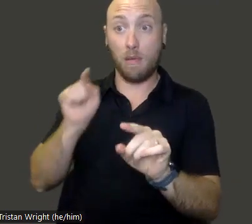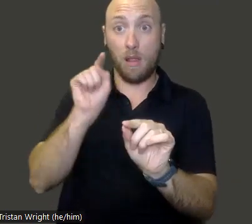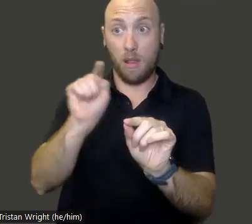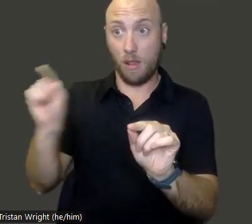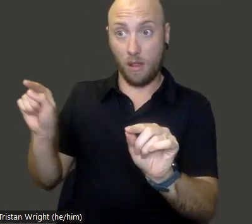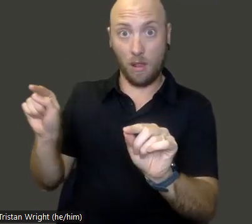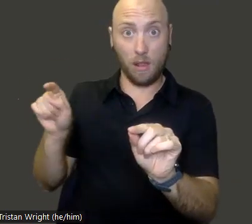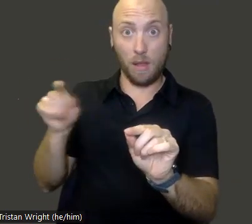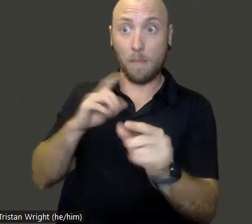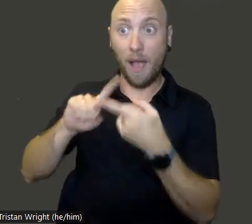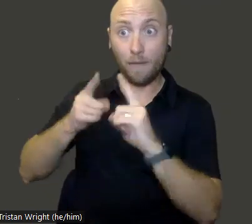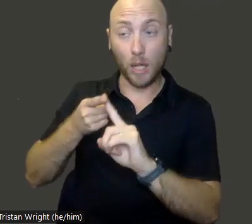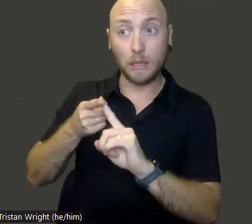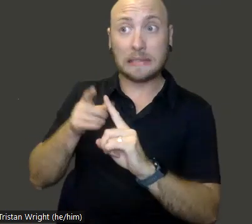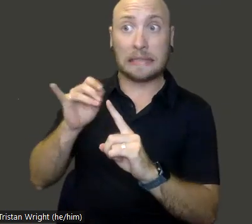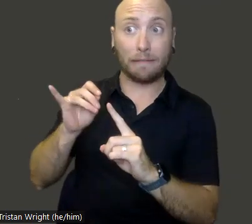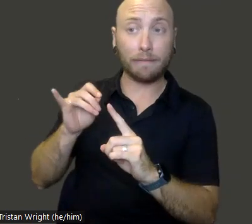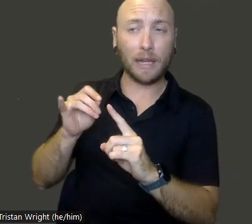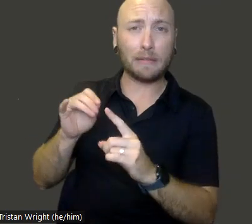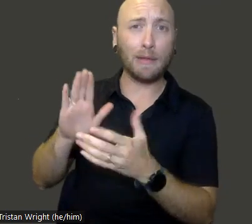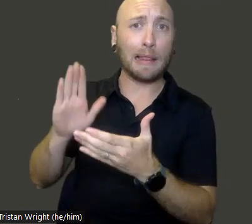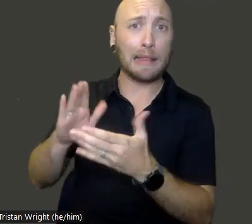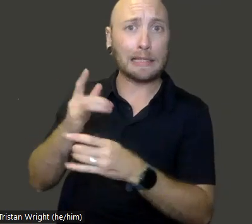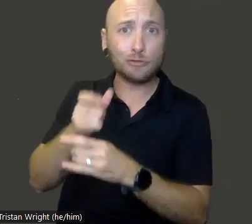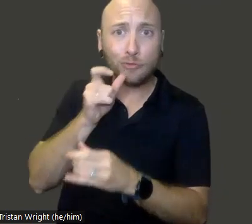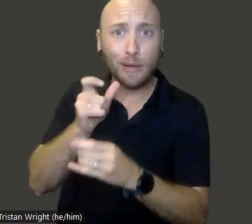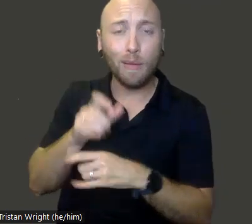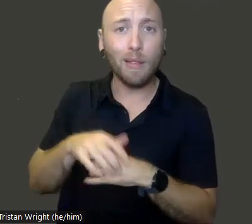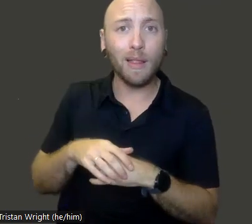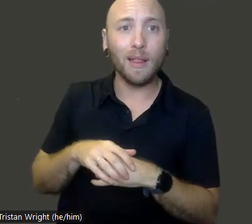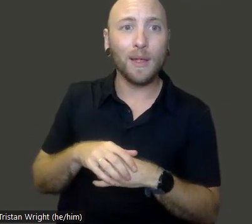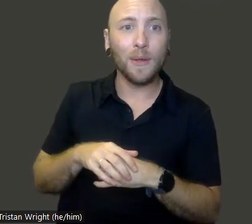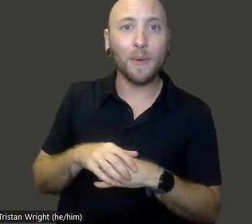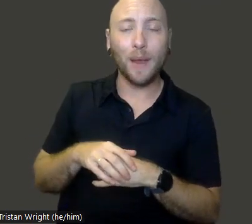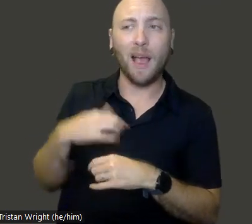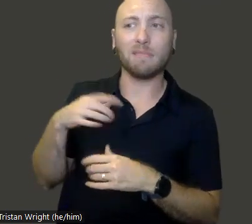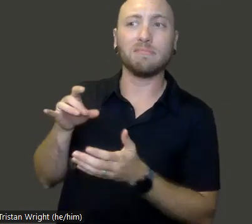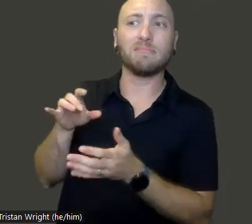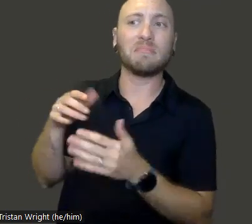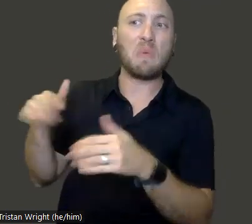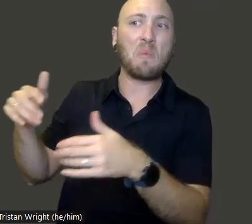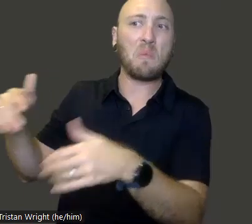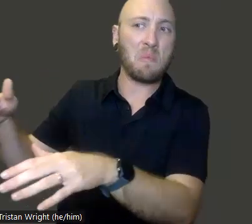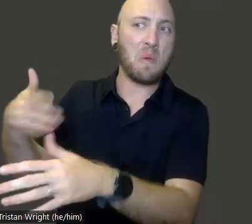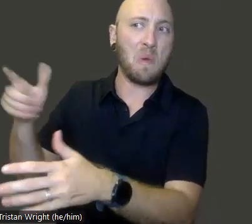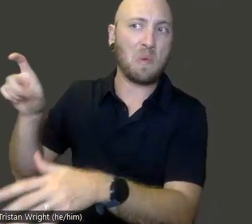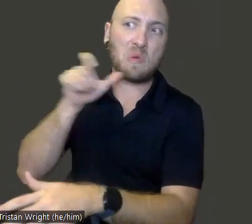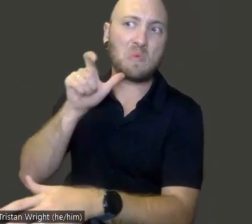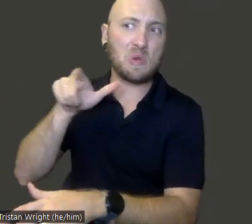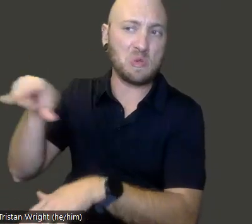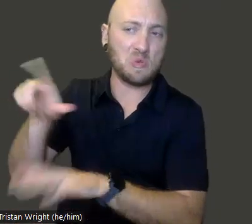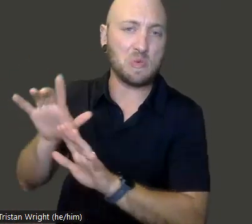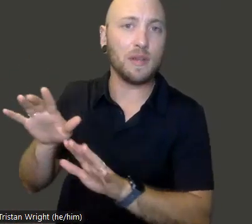drink like I do, because, you know, people that don't drink like we do look at the way that we drink and they say, hey, you should